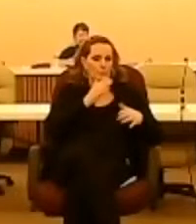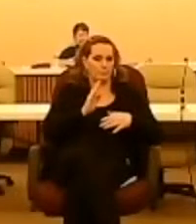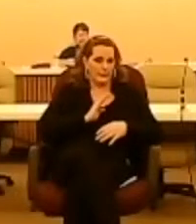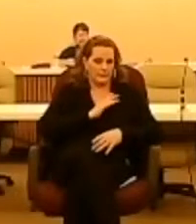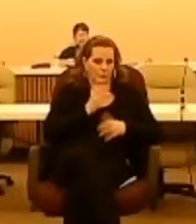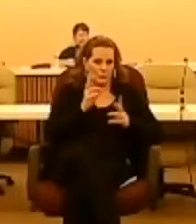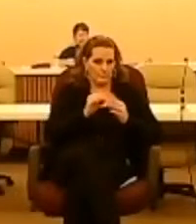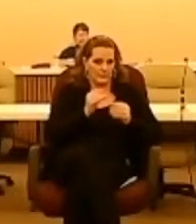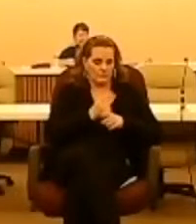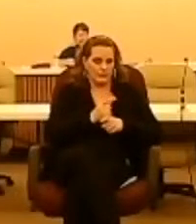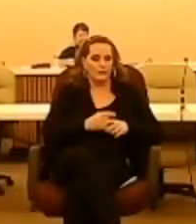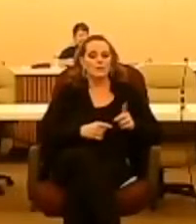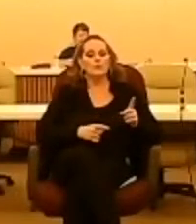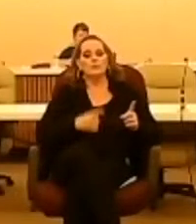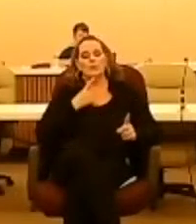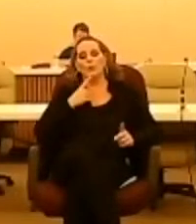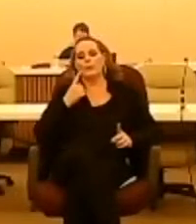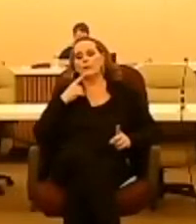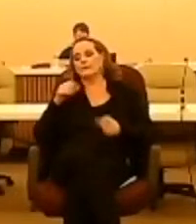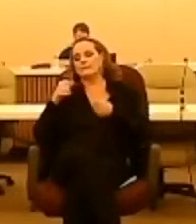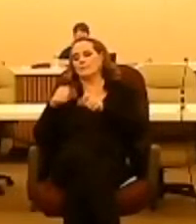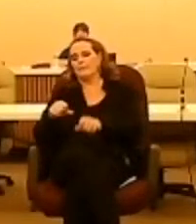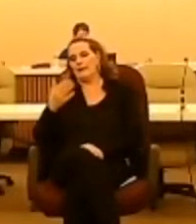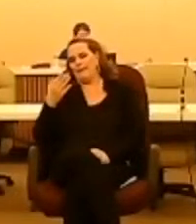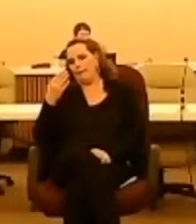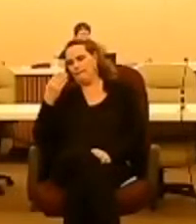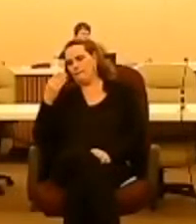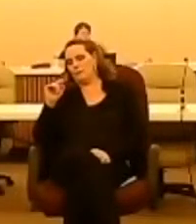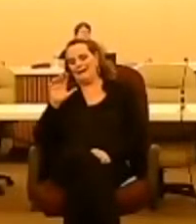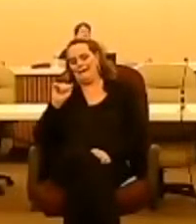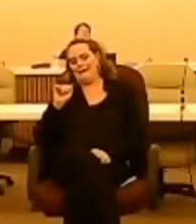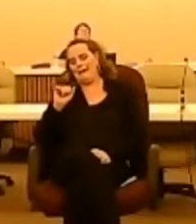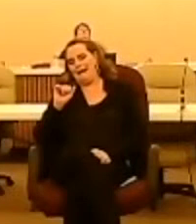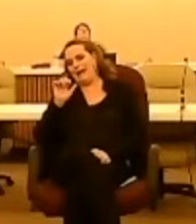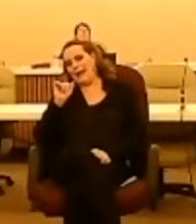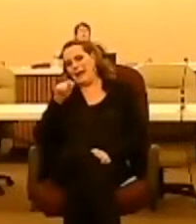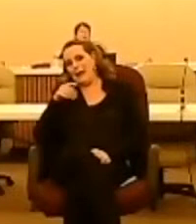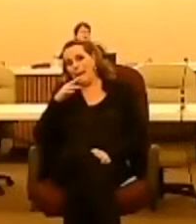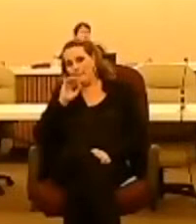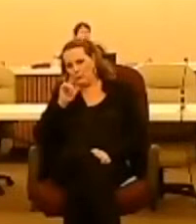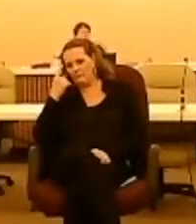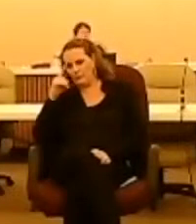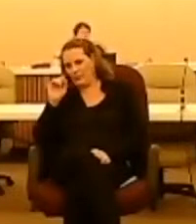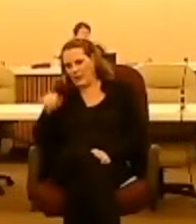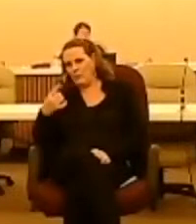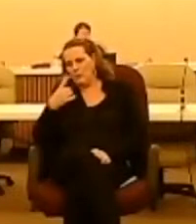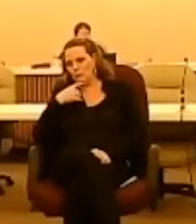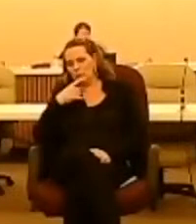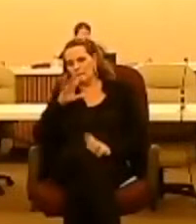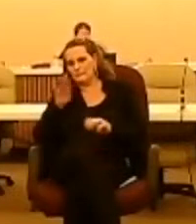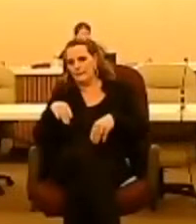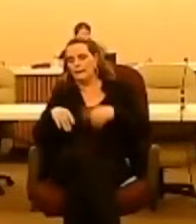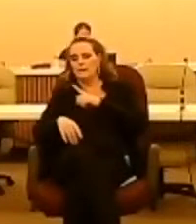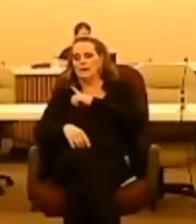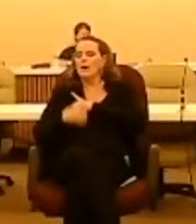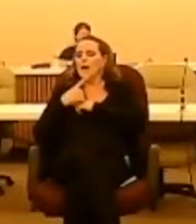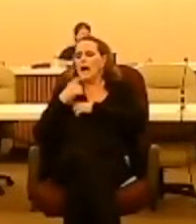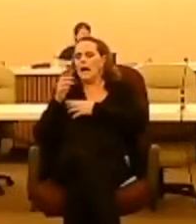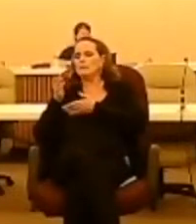plan on submitting on the 14th of April for the May meeting for that. Okay, just check, because one of the things.